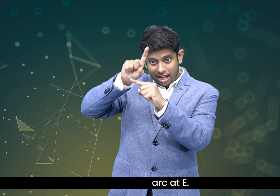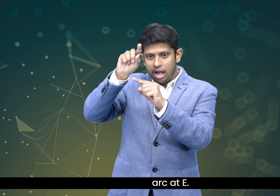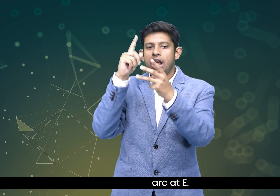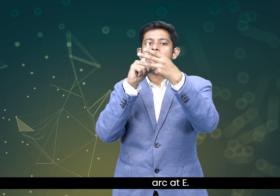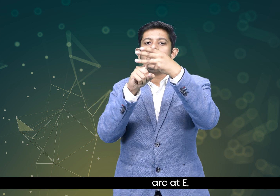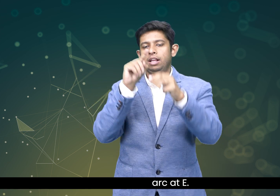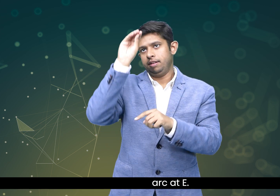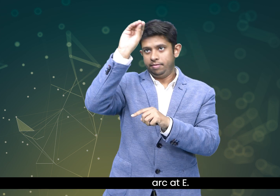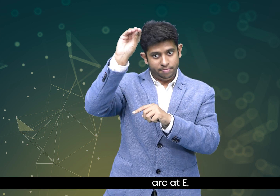at E.